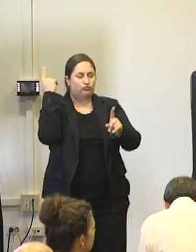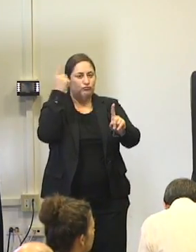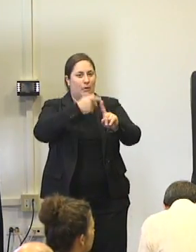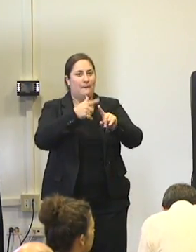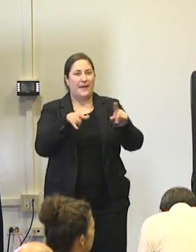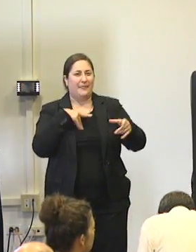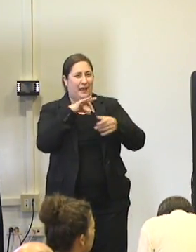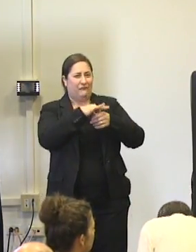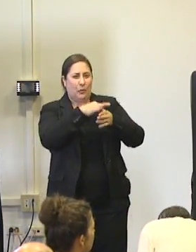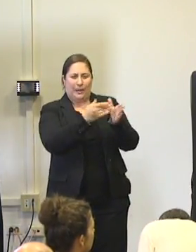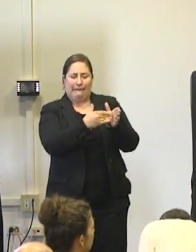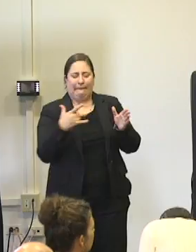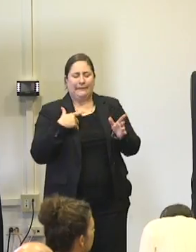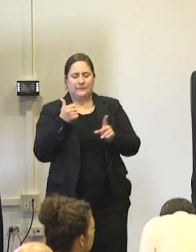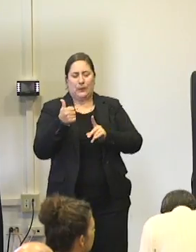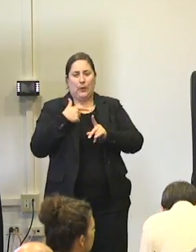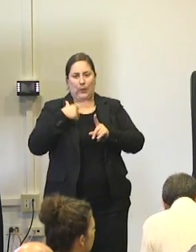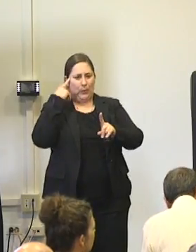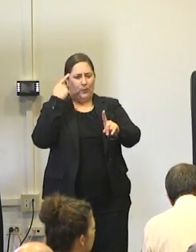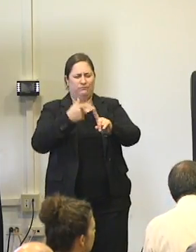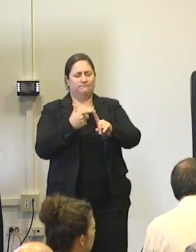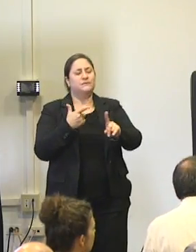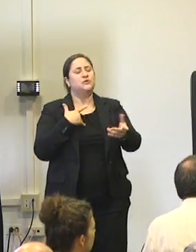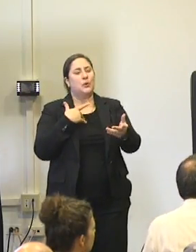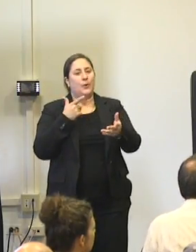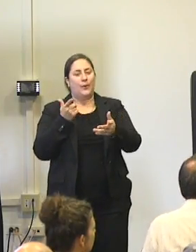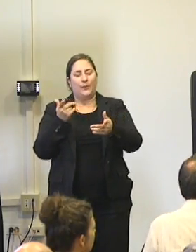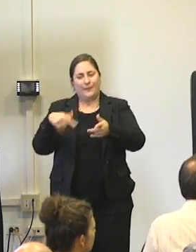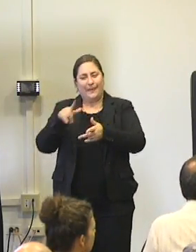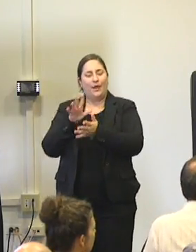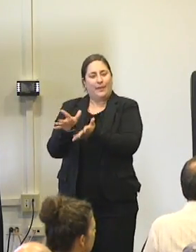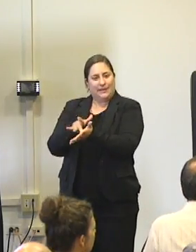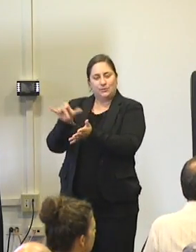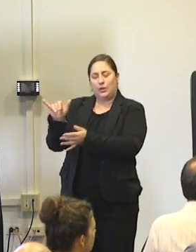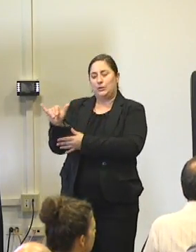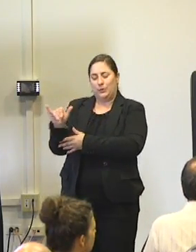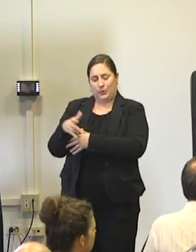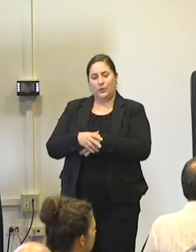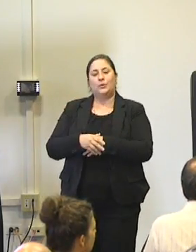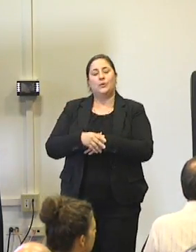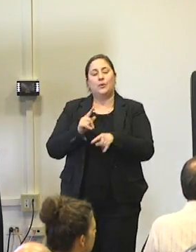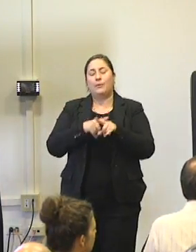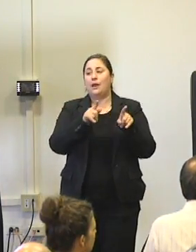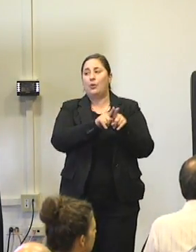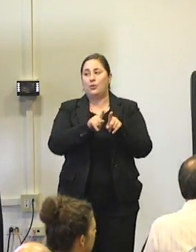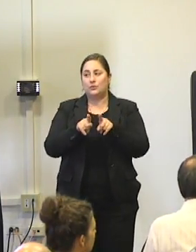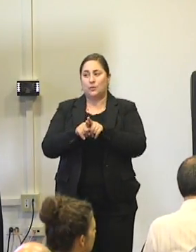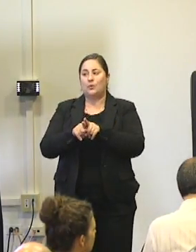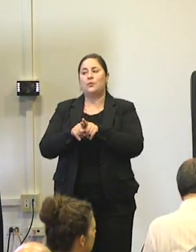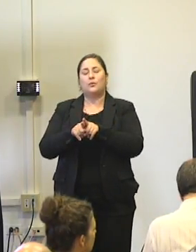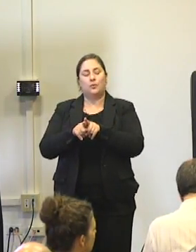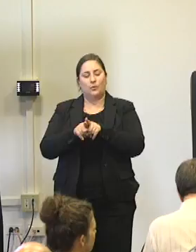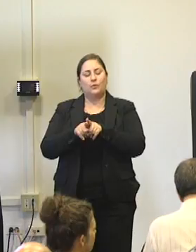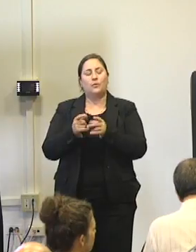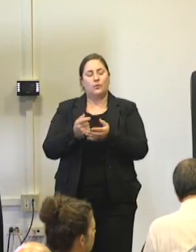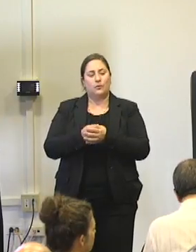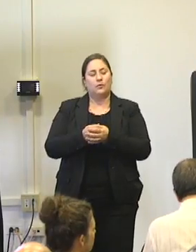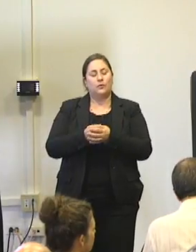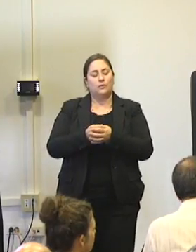voting against their own interest. So they're being exploited for that purpose. But also that